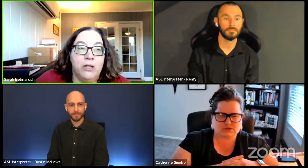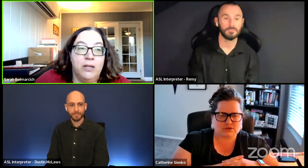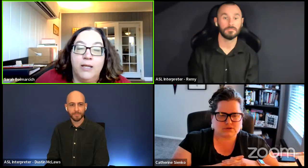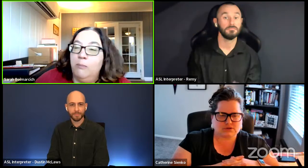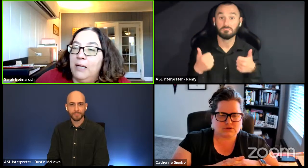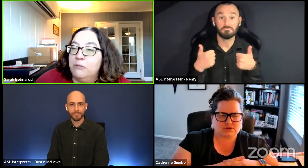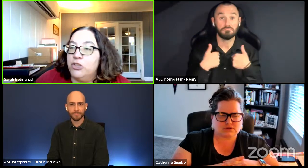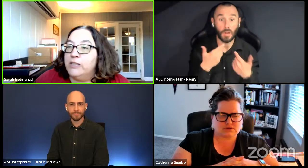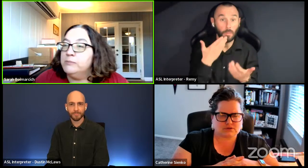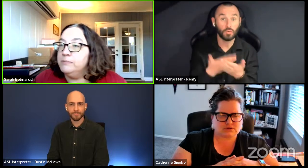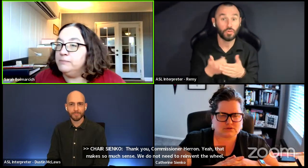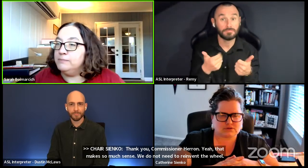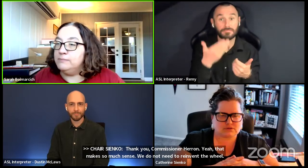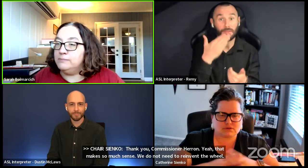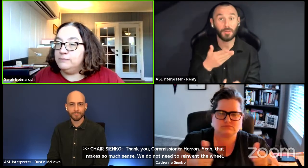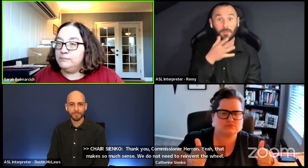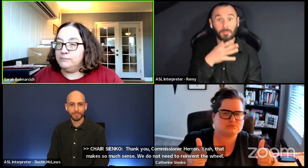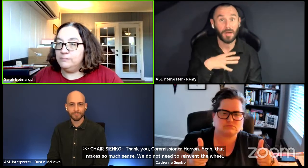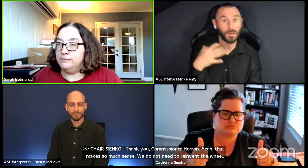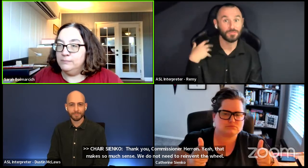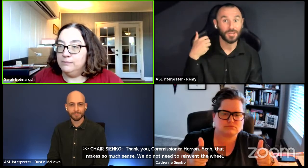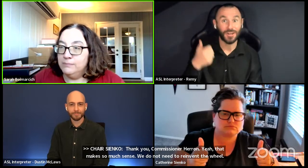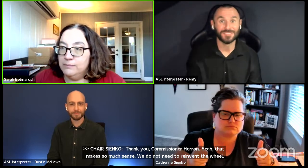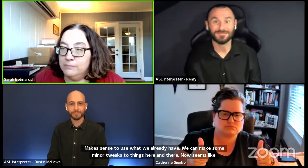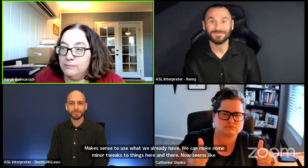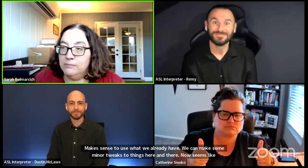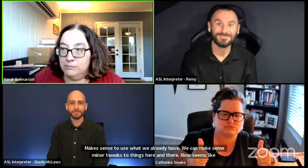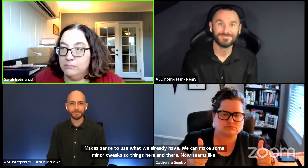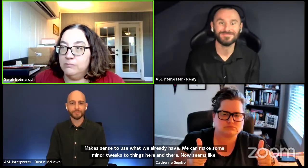No, I'm good. Thank you, Madam Chair.